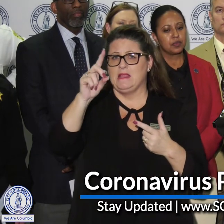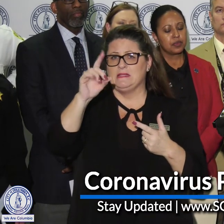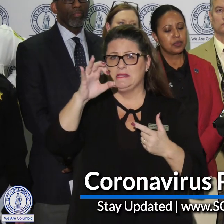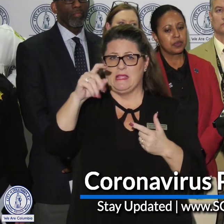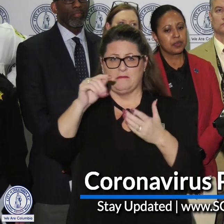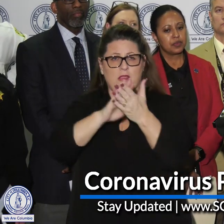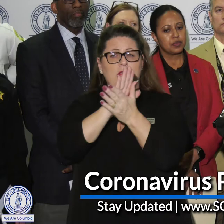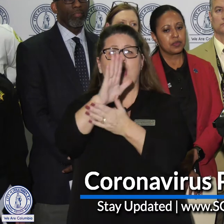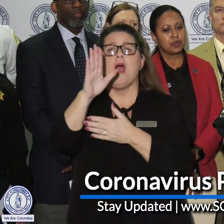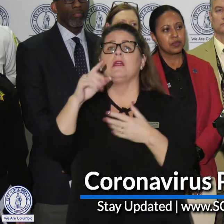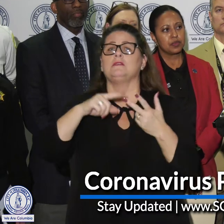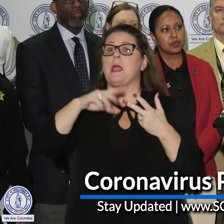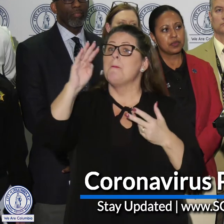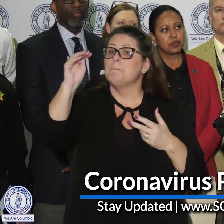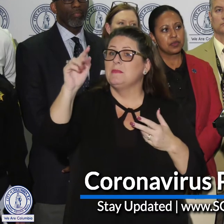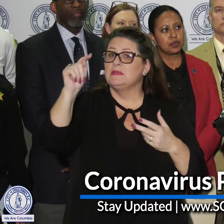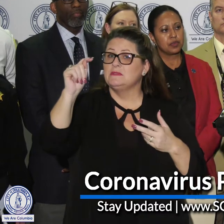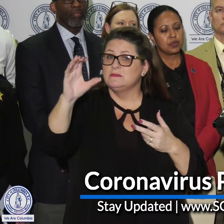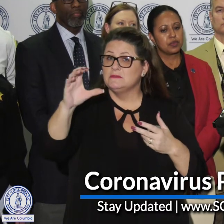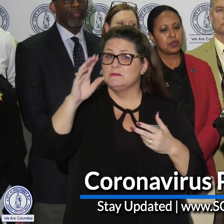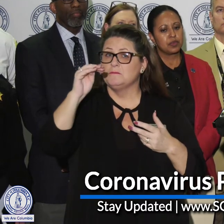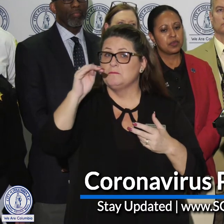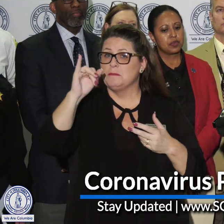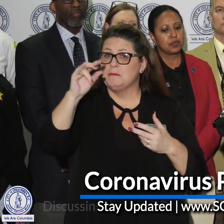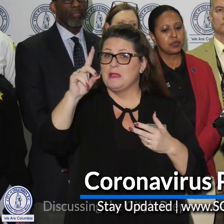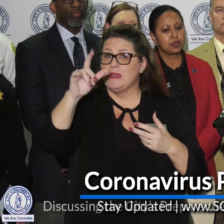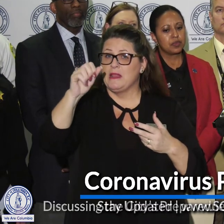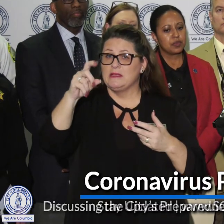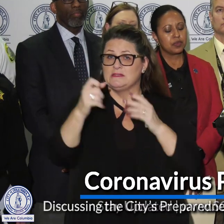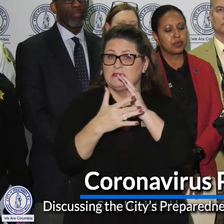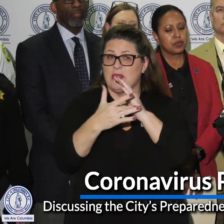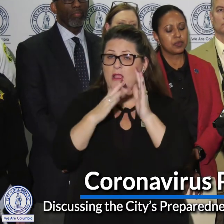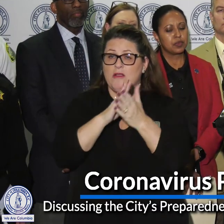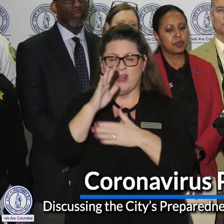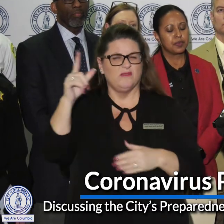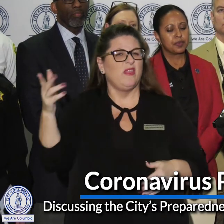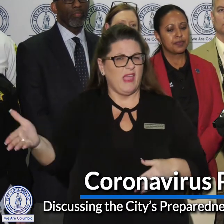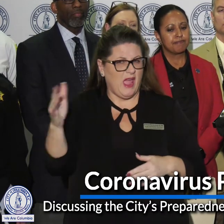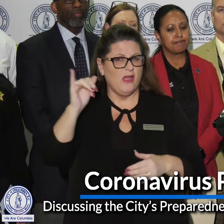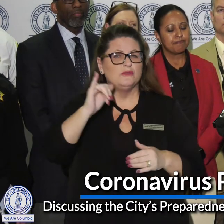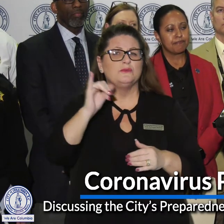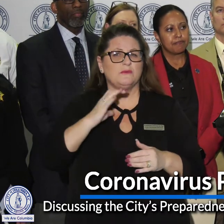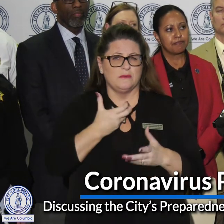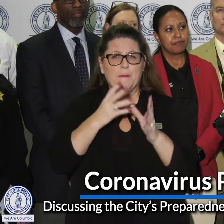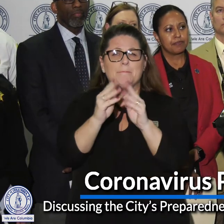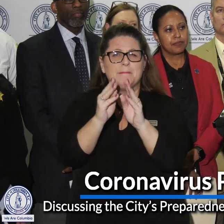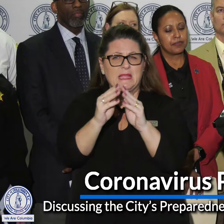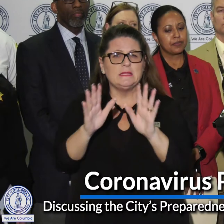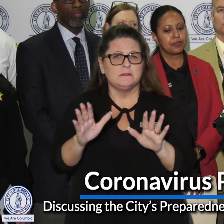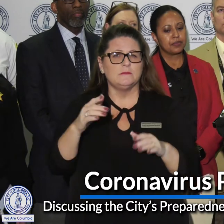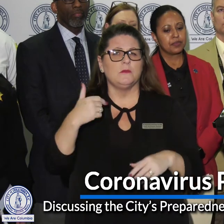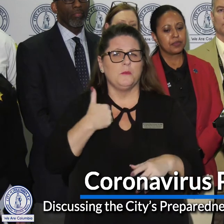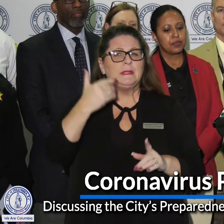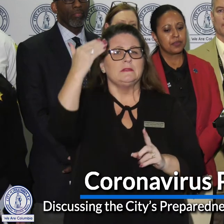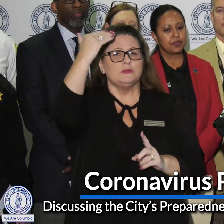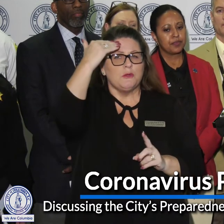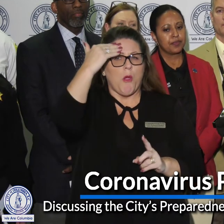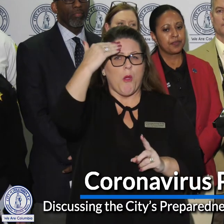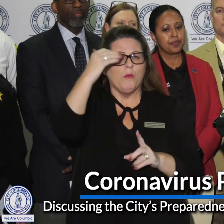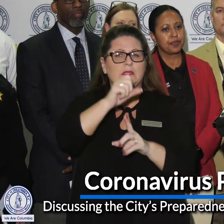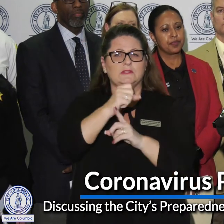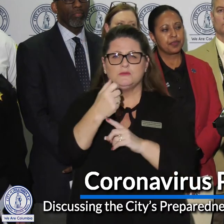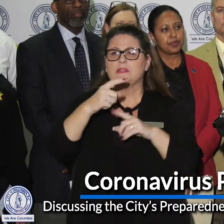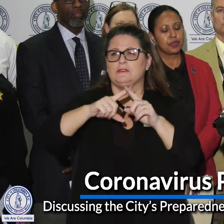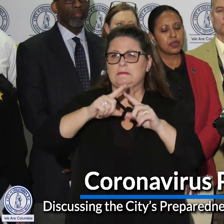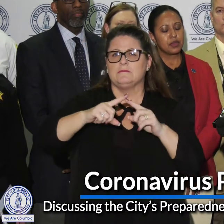meeting today, Midlands Technical College as well. So yes, we'll be certainly communicating their obviously unique situations that